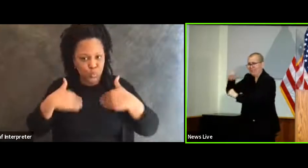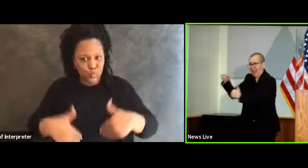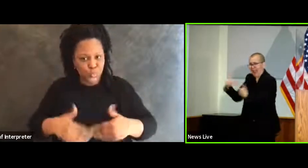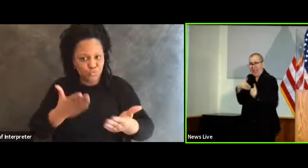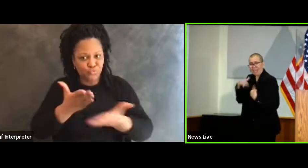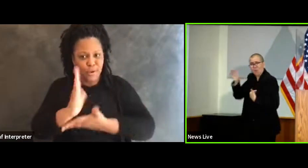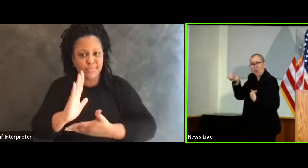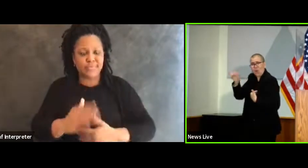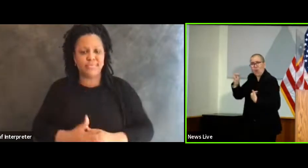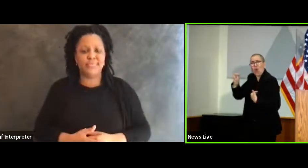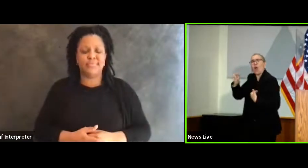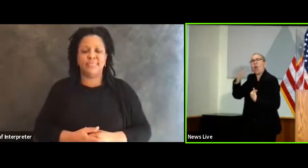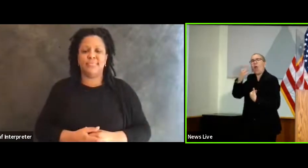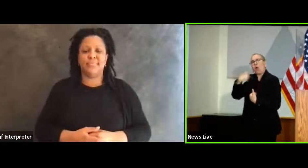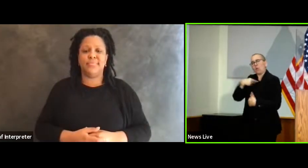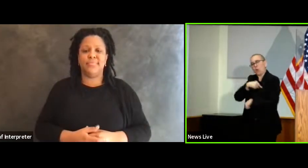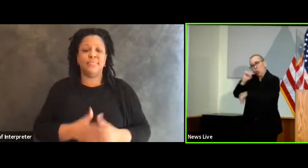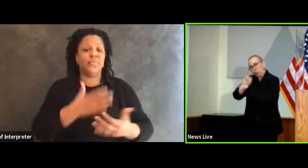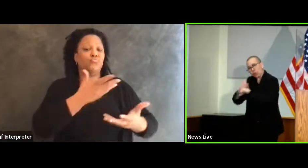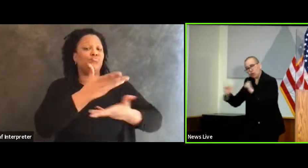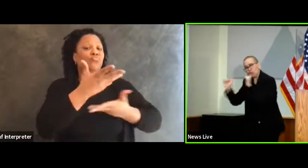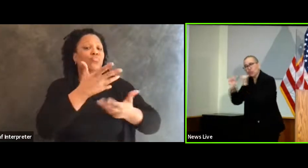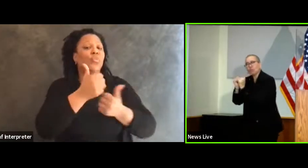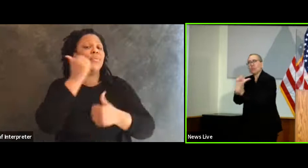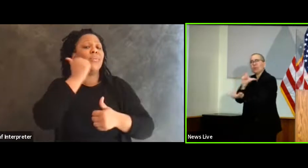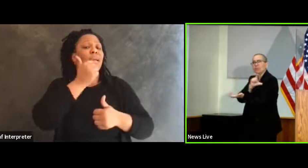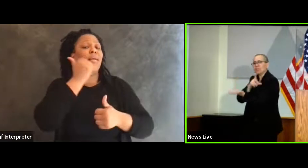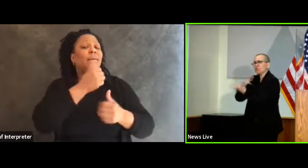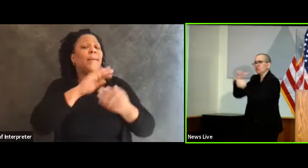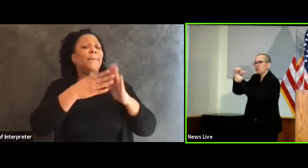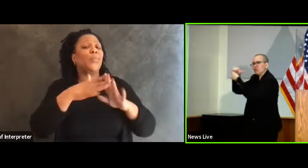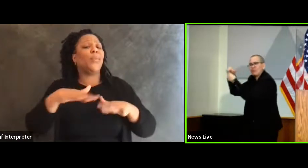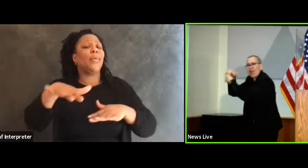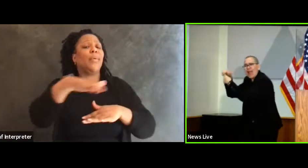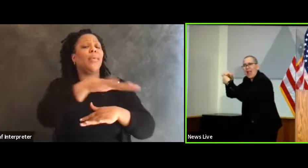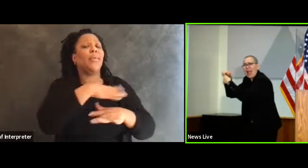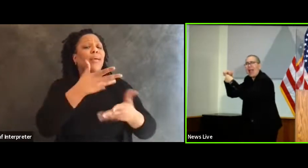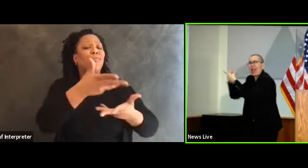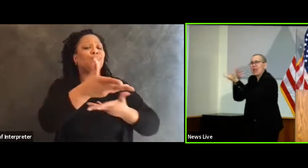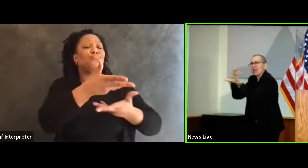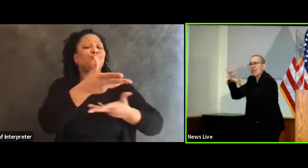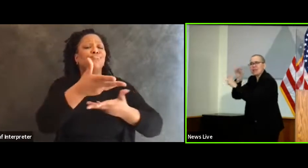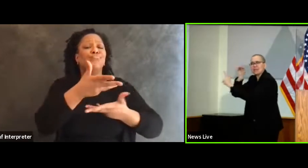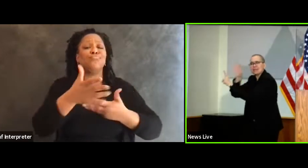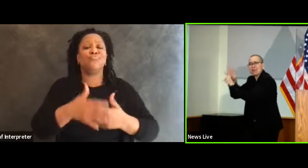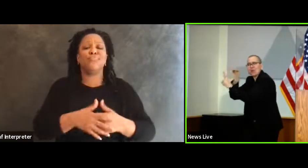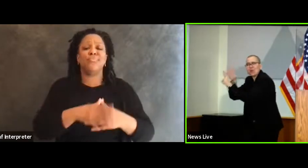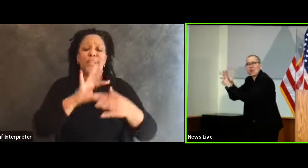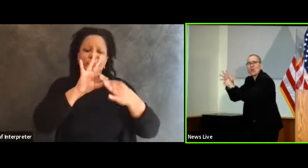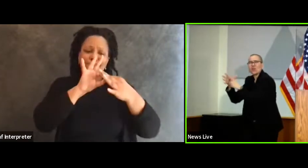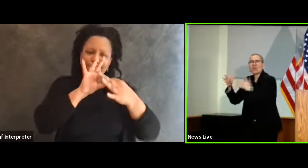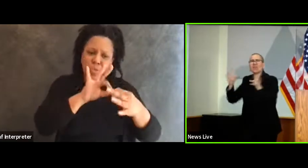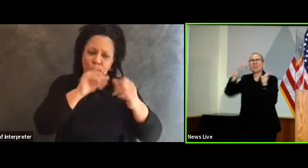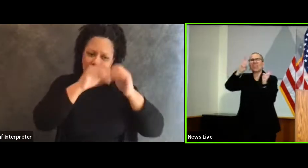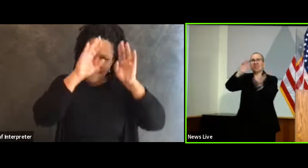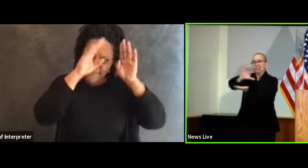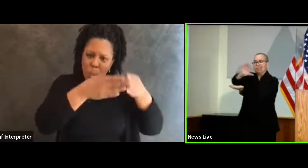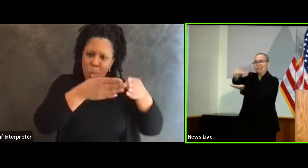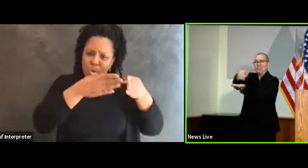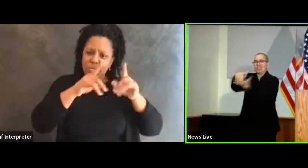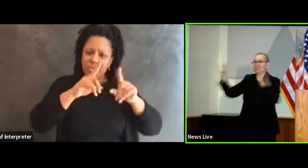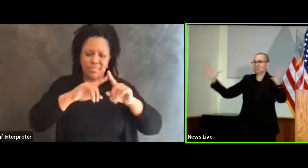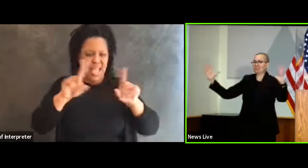with individuals based on that centeredness of human rights, that benefits